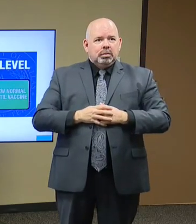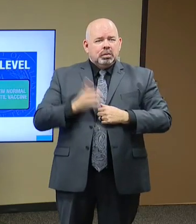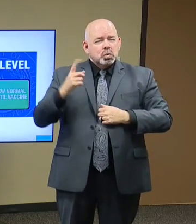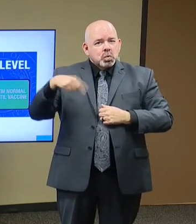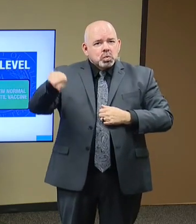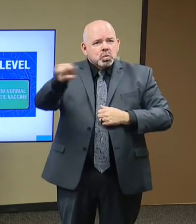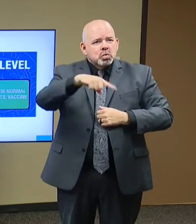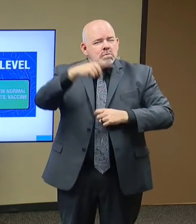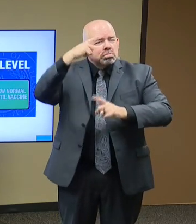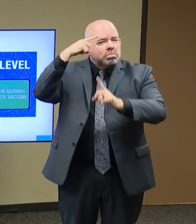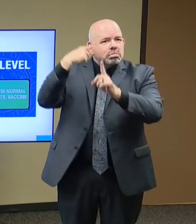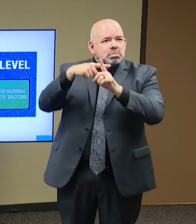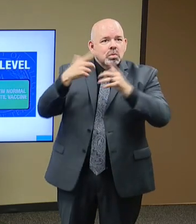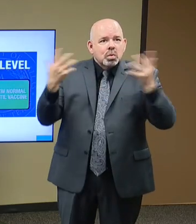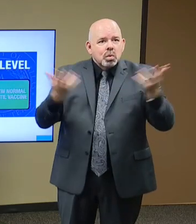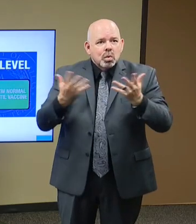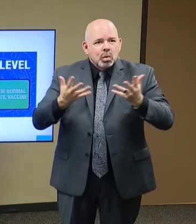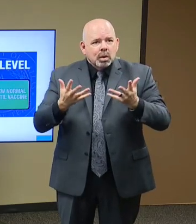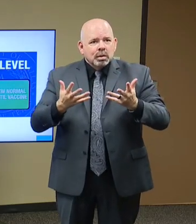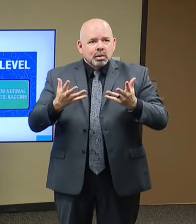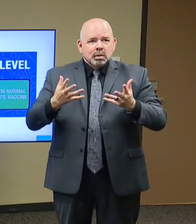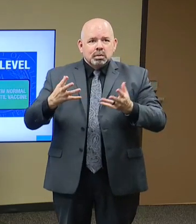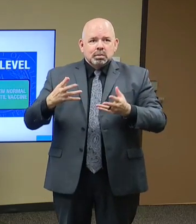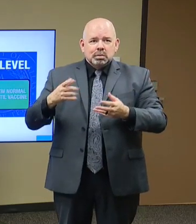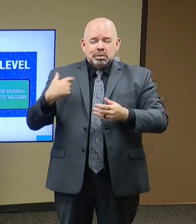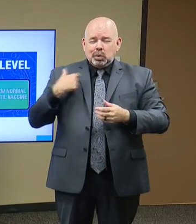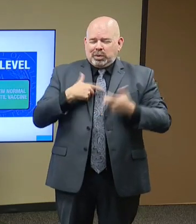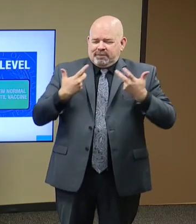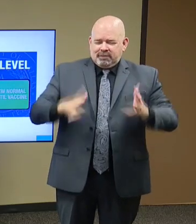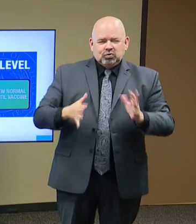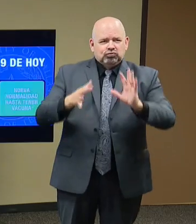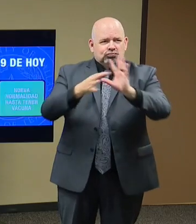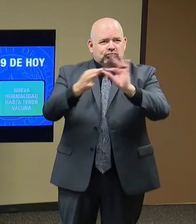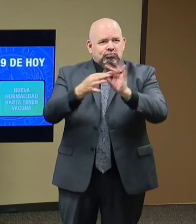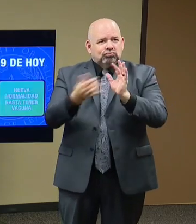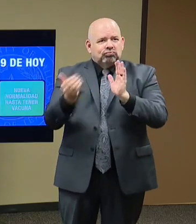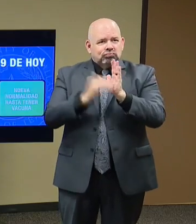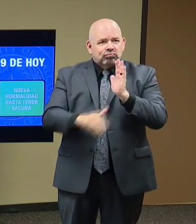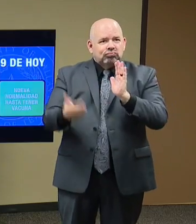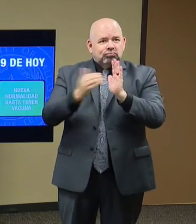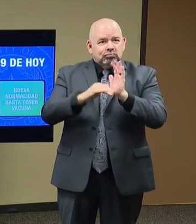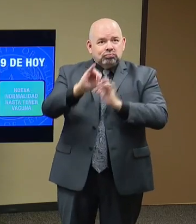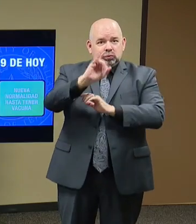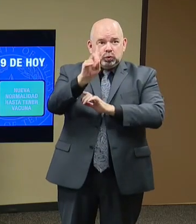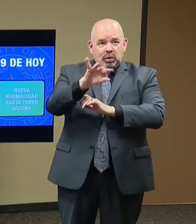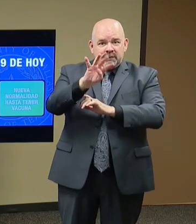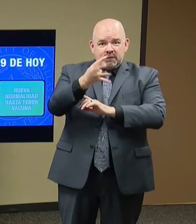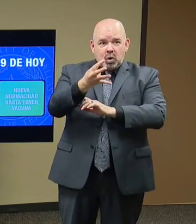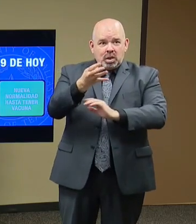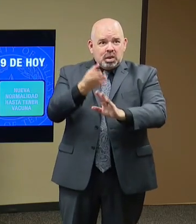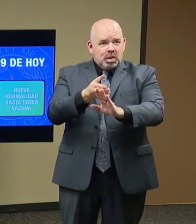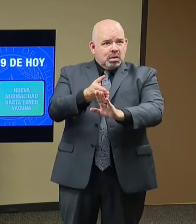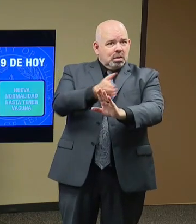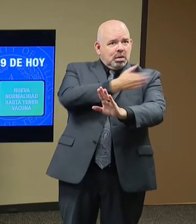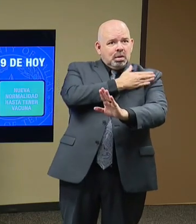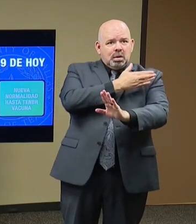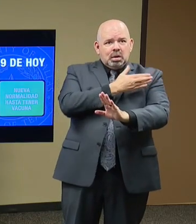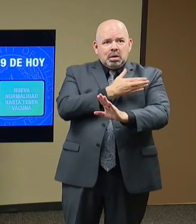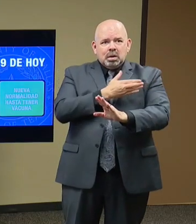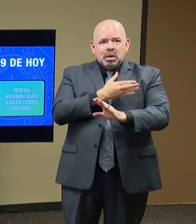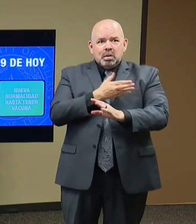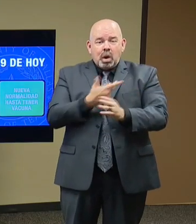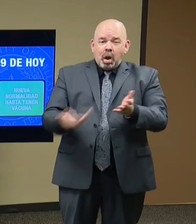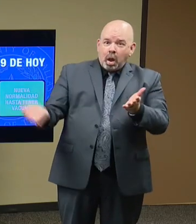the judge mentioned this, right before July 4th, we said we cannot have a weekend like we had Memorial Day